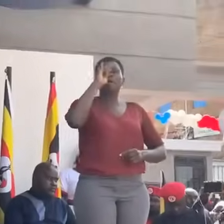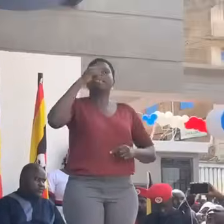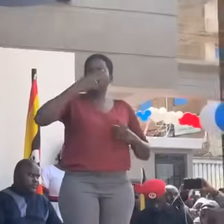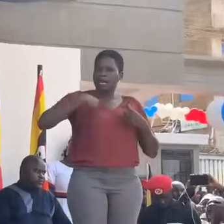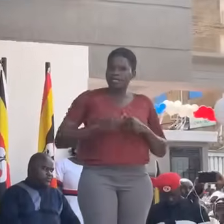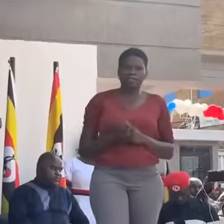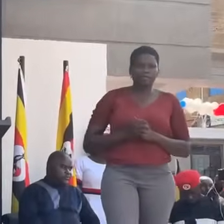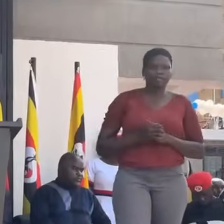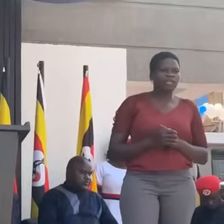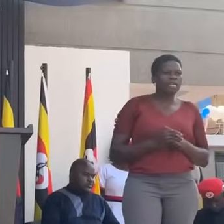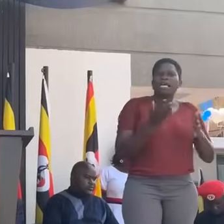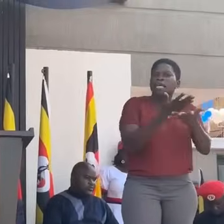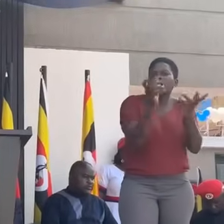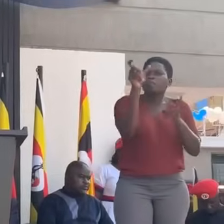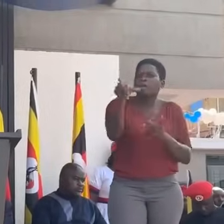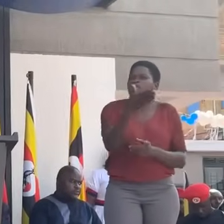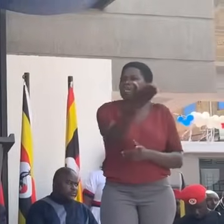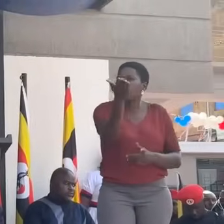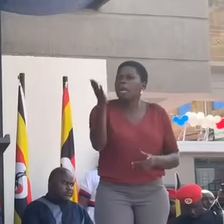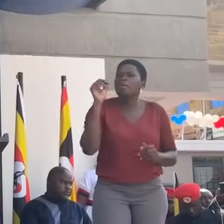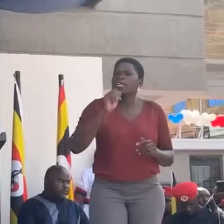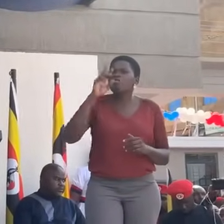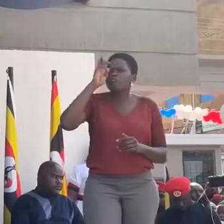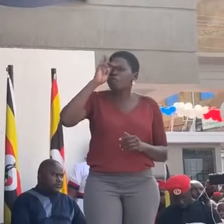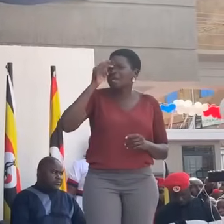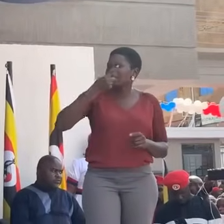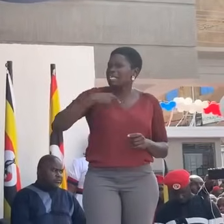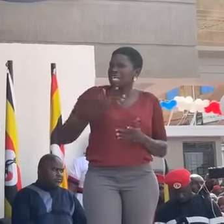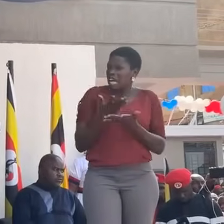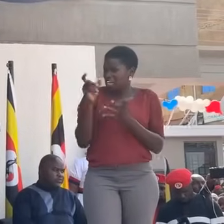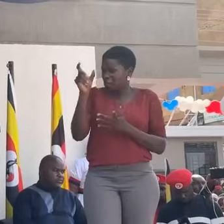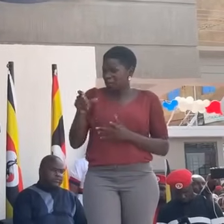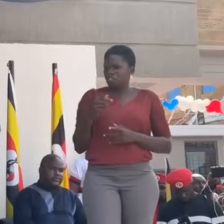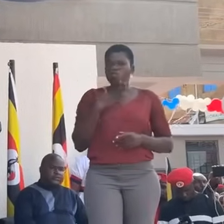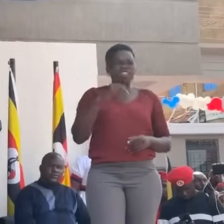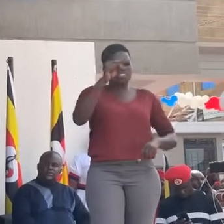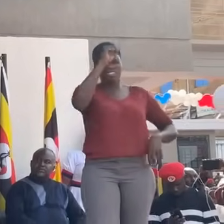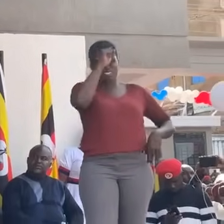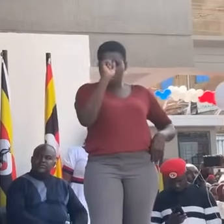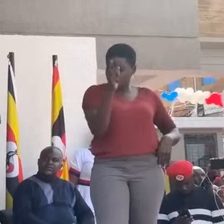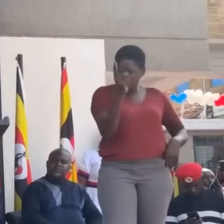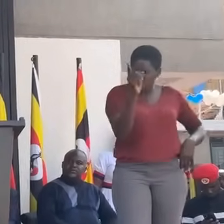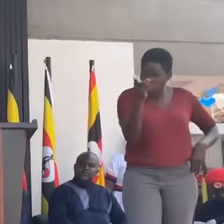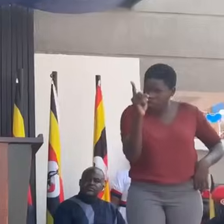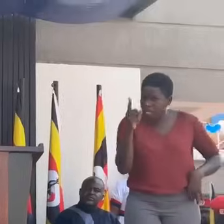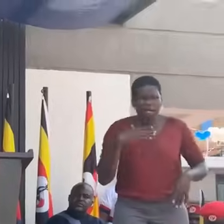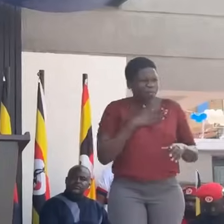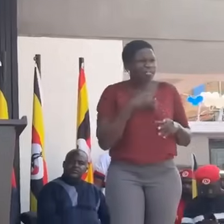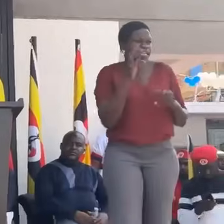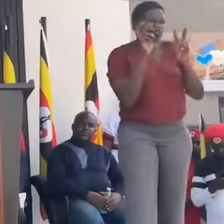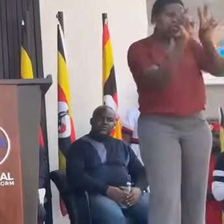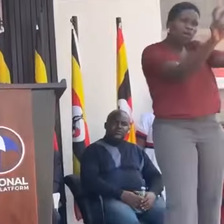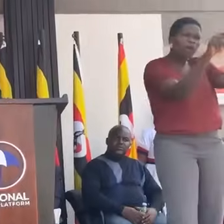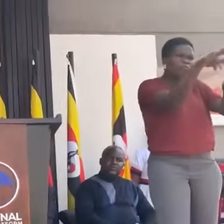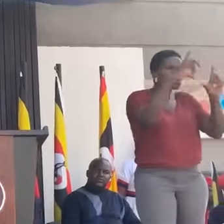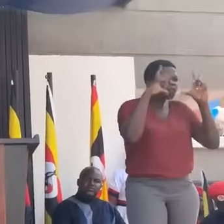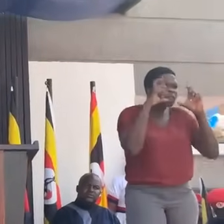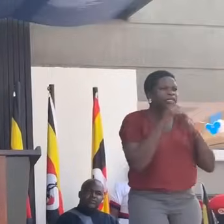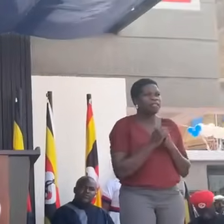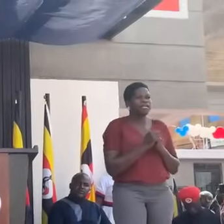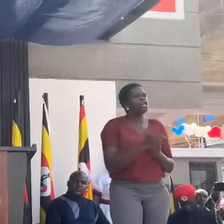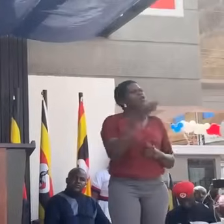ena, kufabali wanonaba bali ewala, aligezako kwa galo kwe siruwaza. Tusaba, atunenga kwe bibifana nyi,